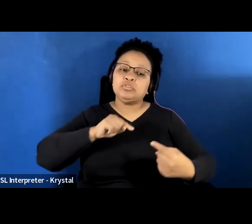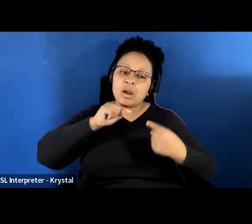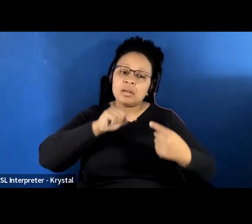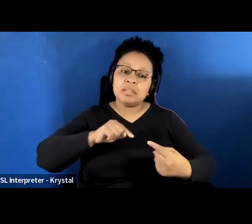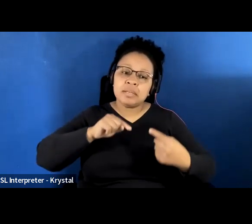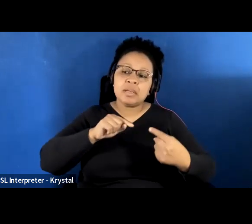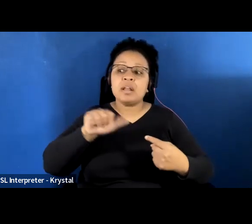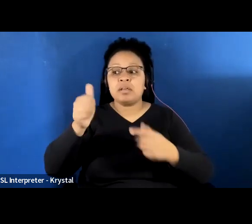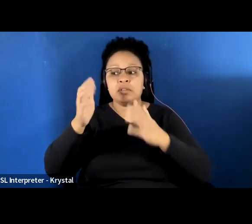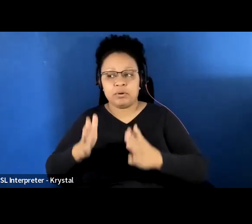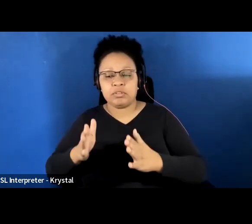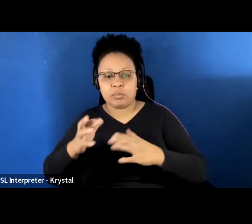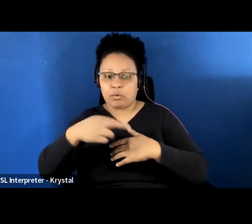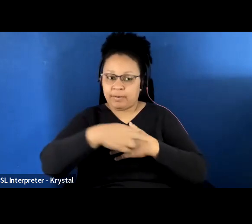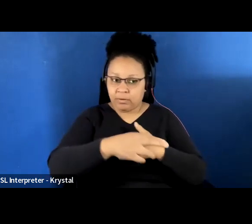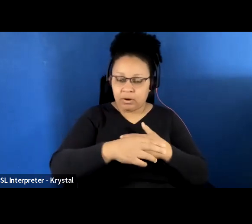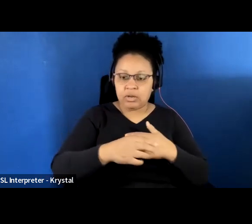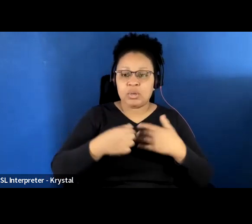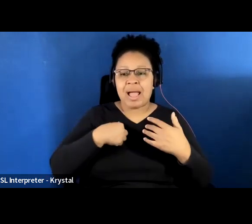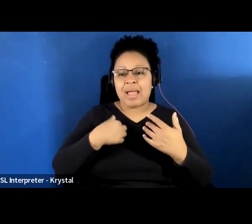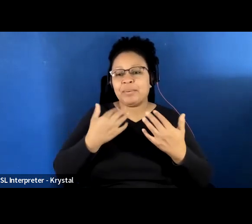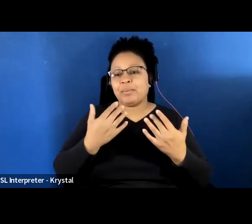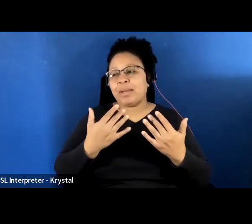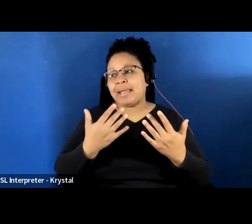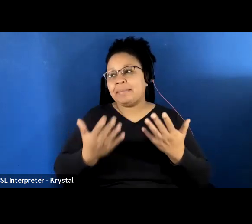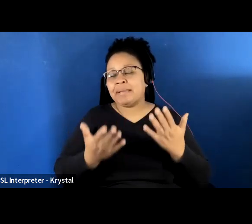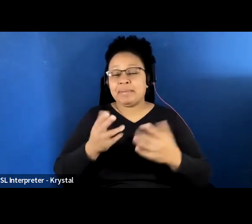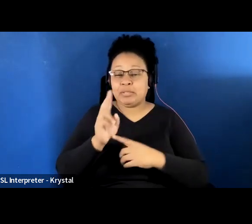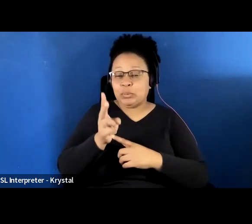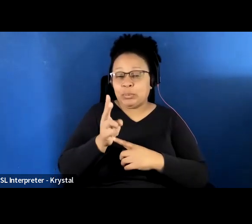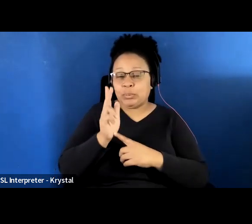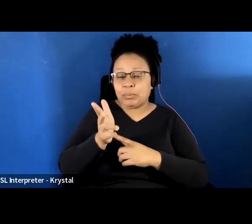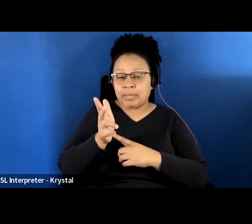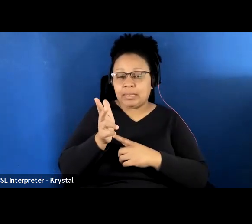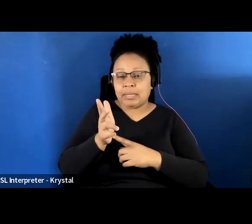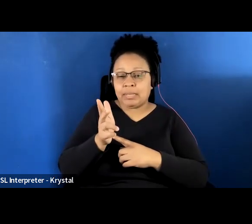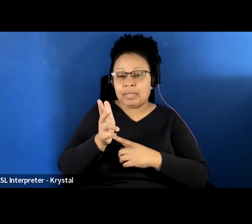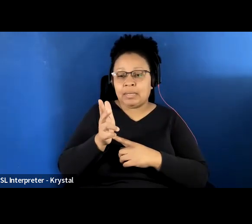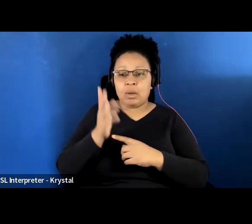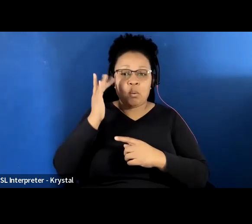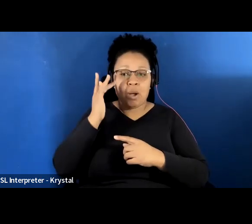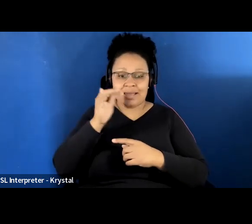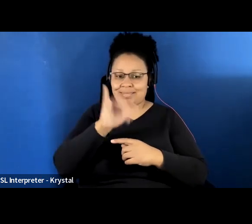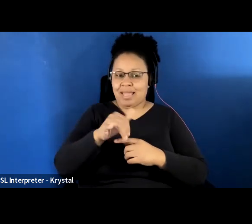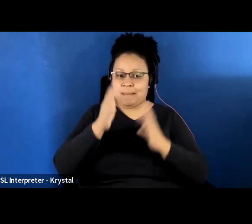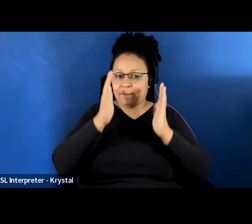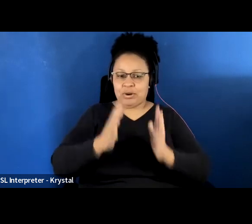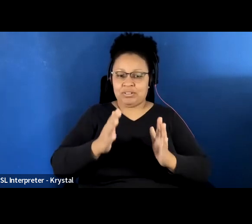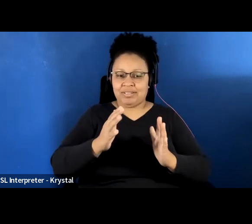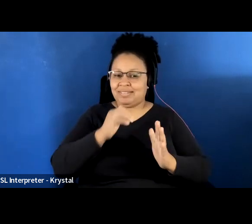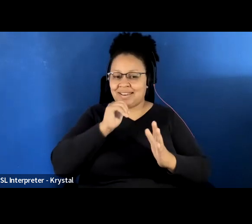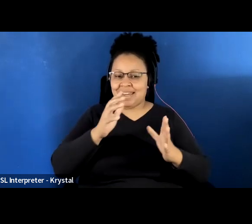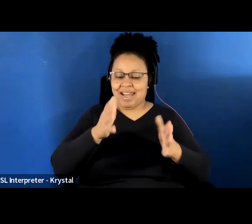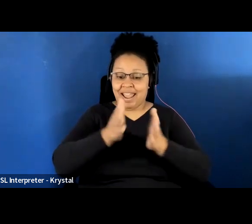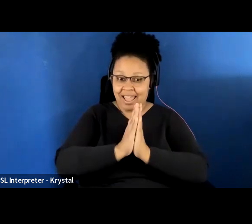refer somebody. So I would stay for like 2 to 3 minutes, because the person was not asking for our